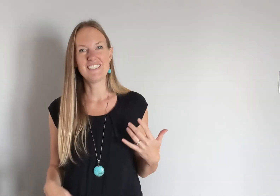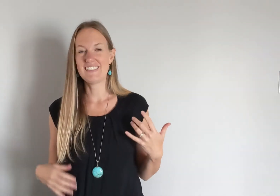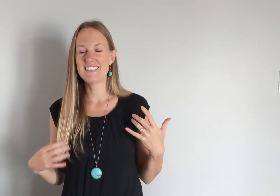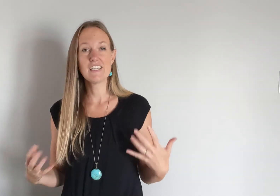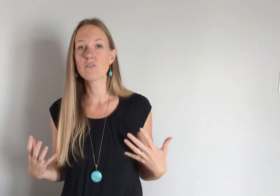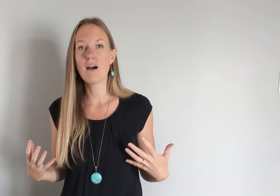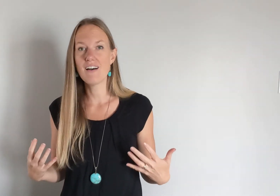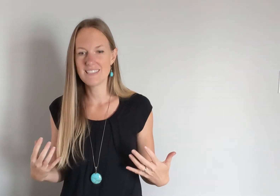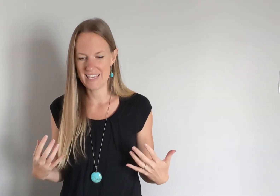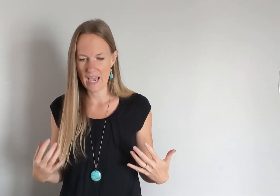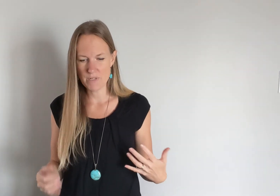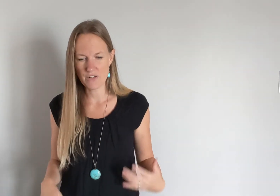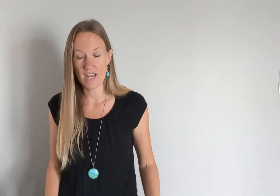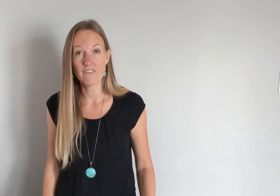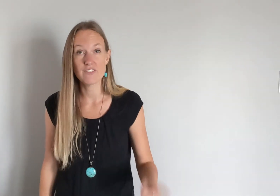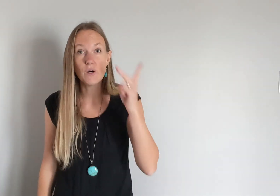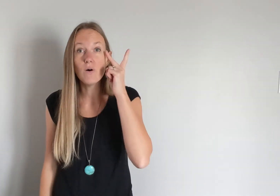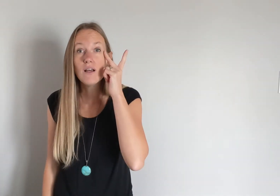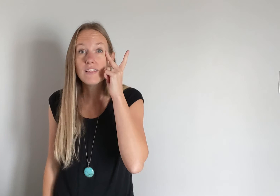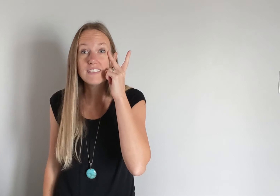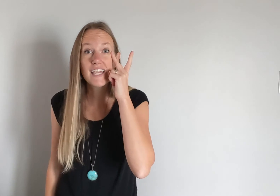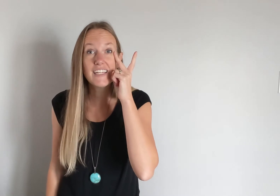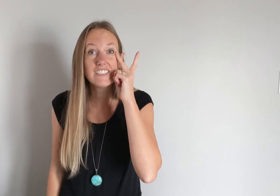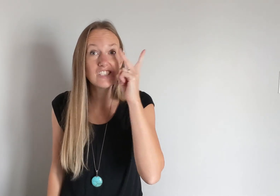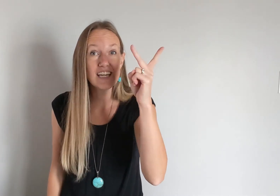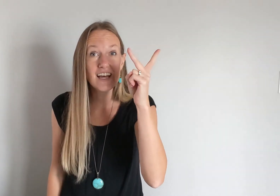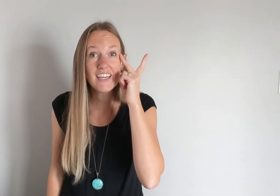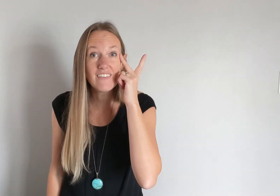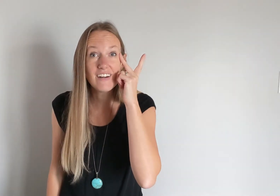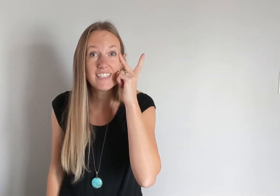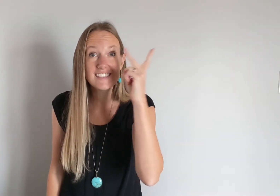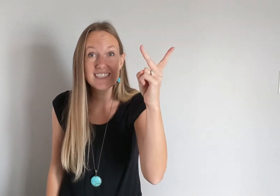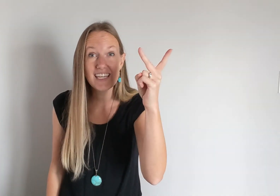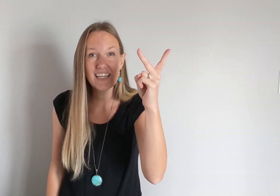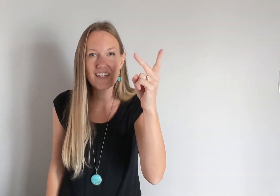to see the cross, the empty grave. So this again is your sight line, right? See and then